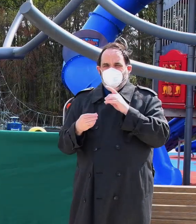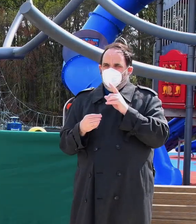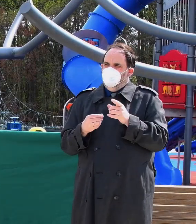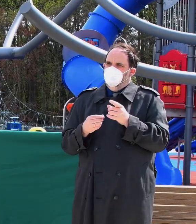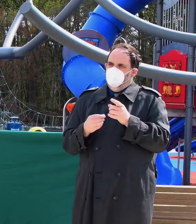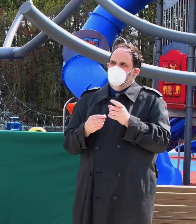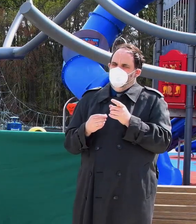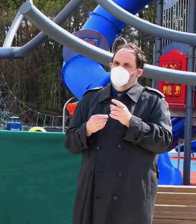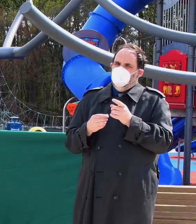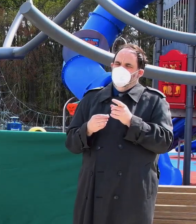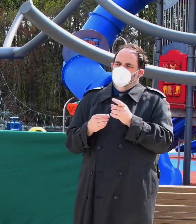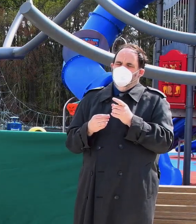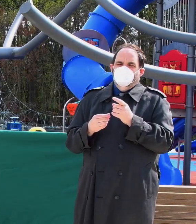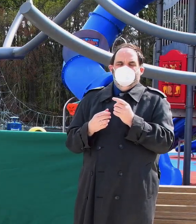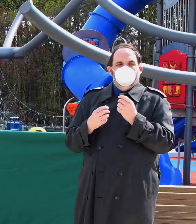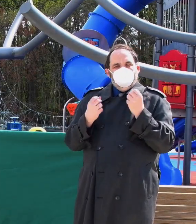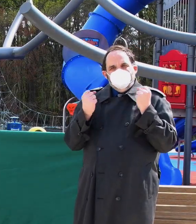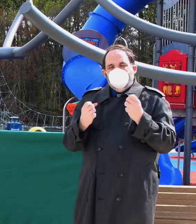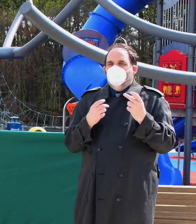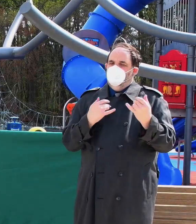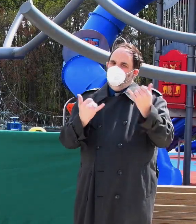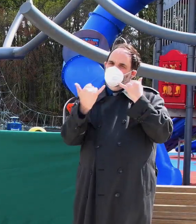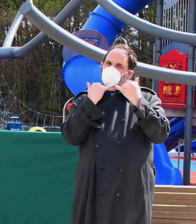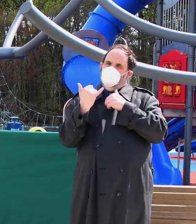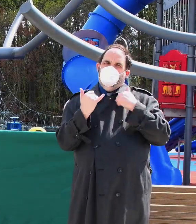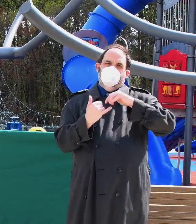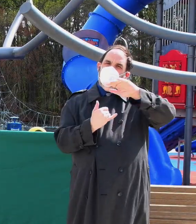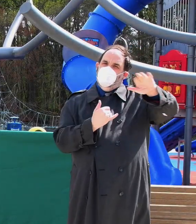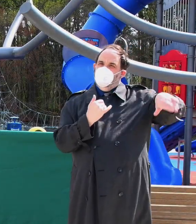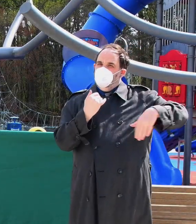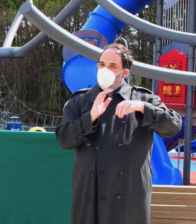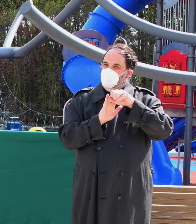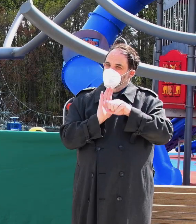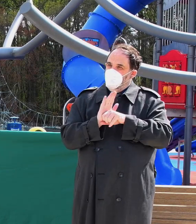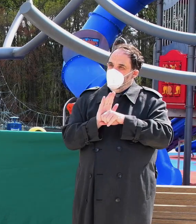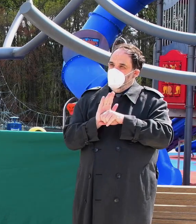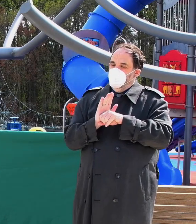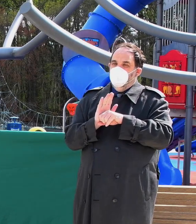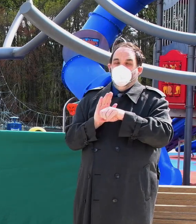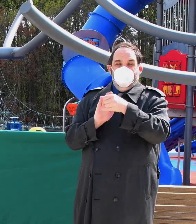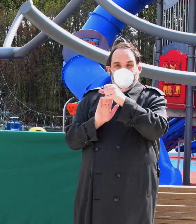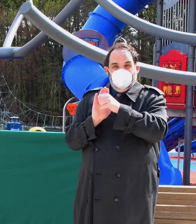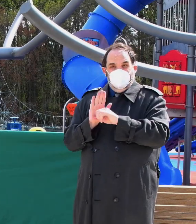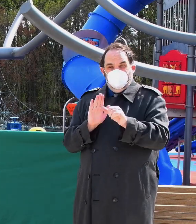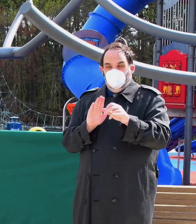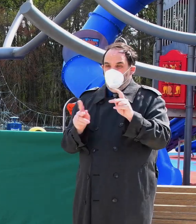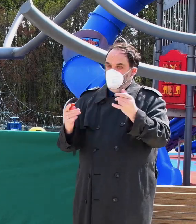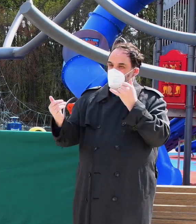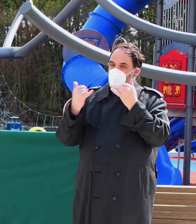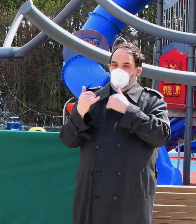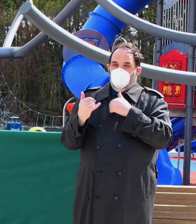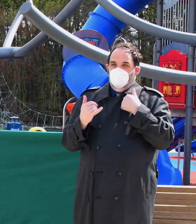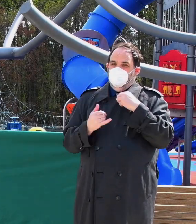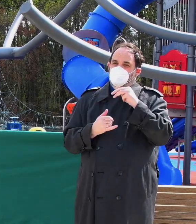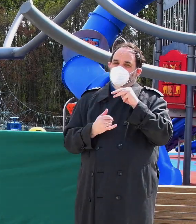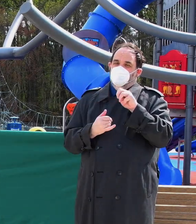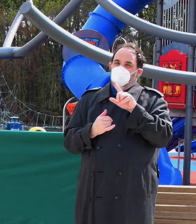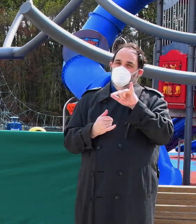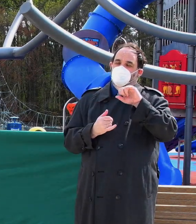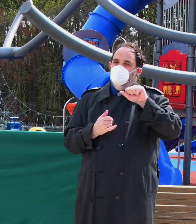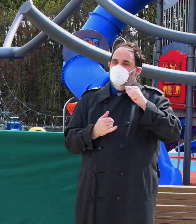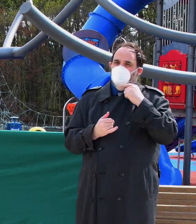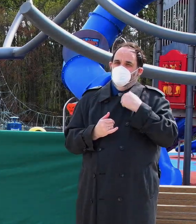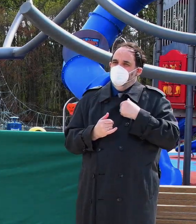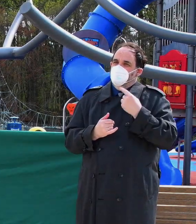has really been inundated with calls from around the state, from other states, and Melissa told me recently we got a